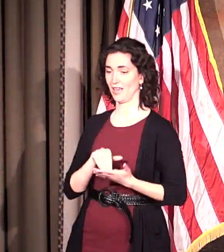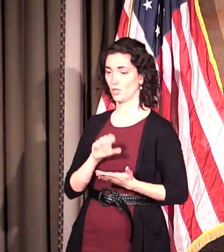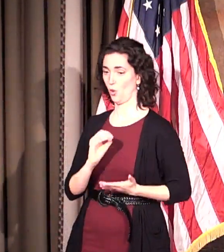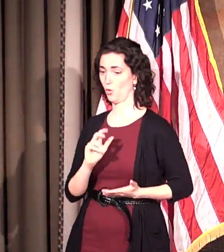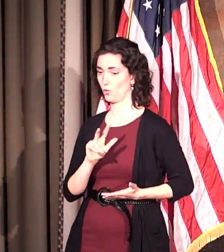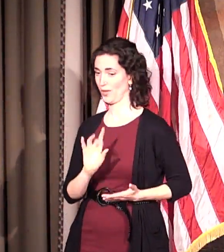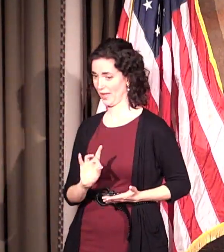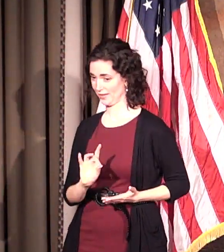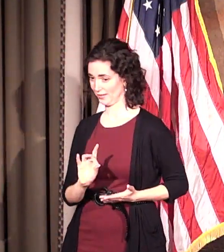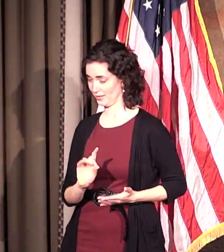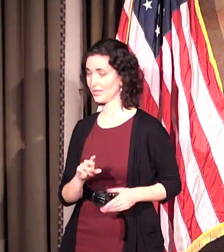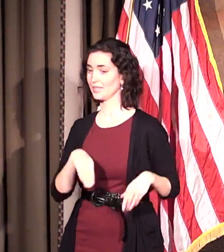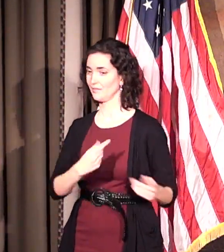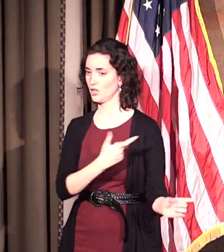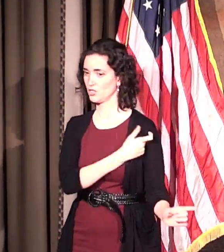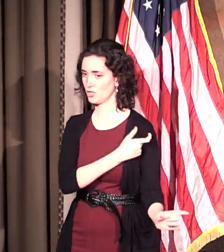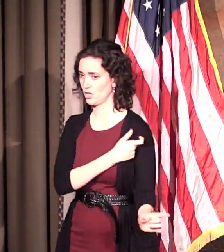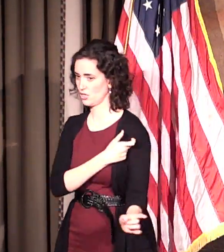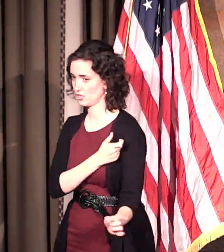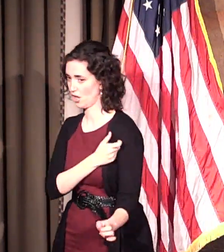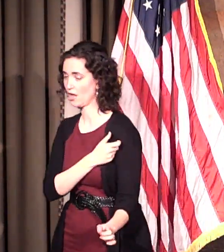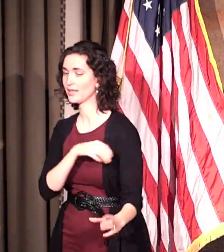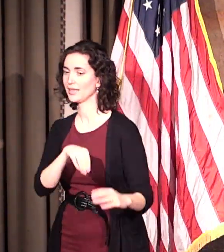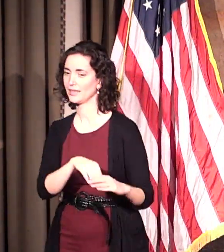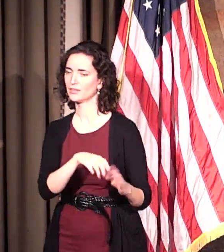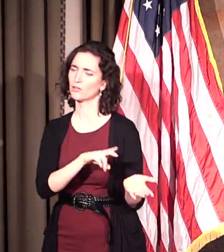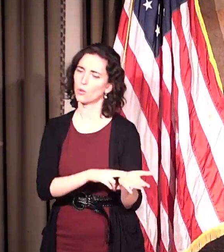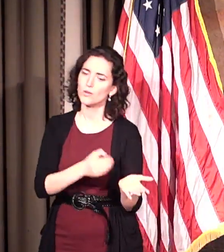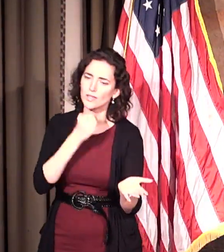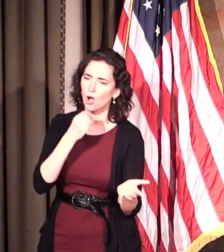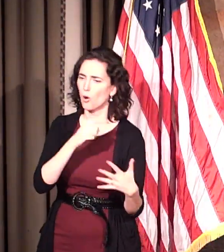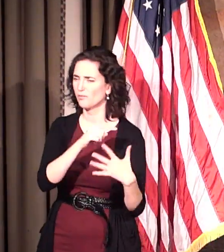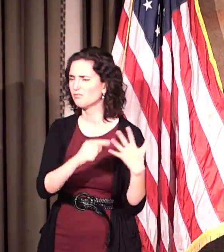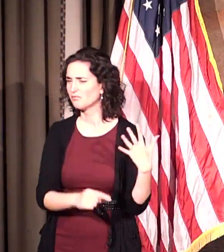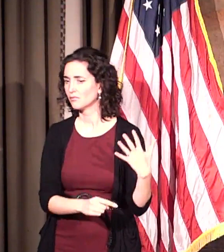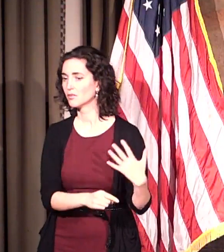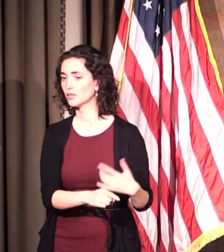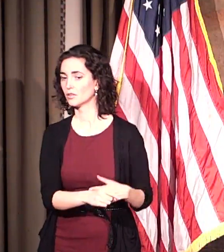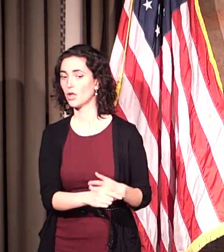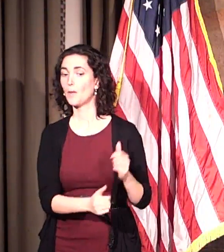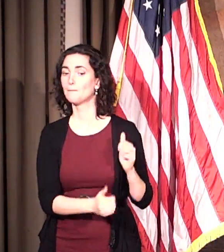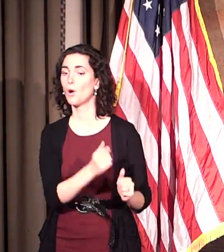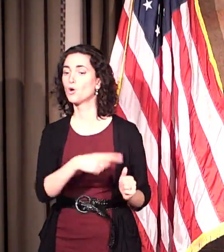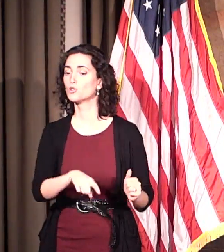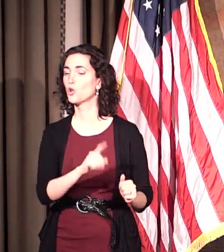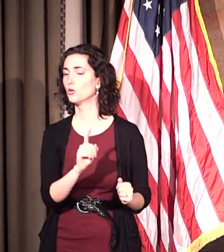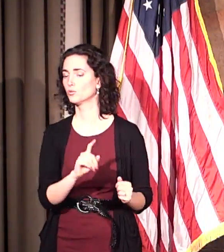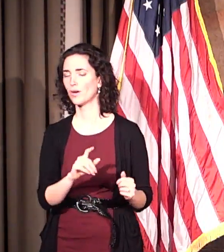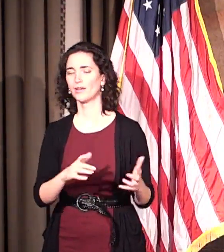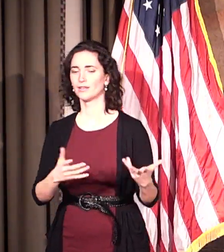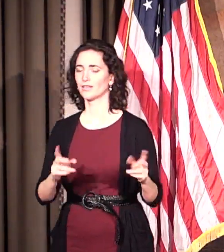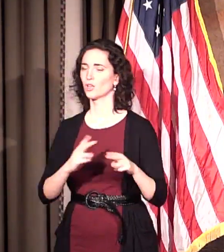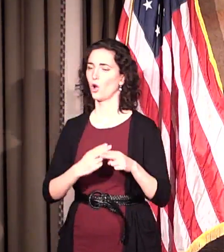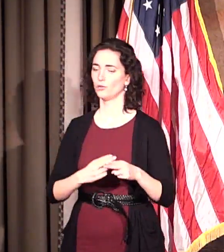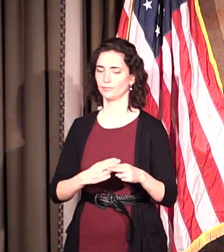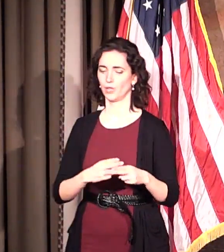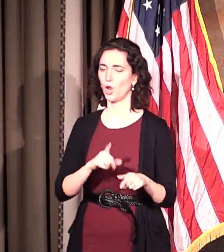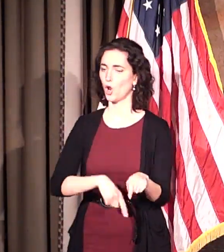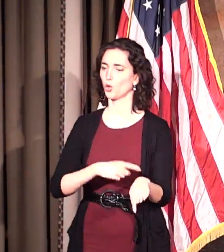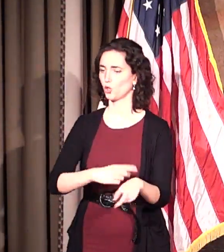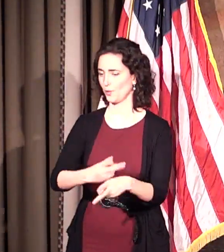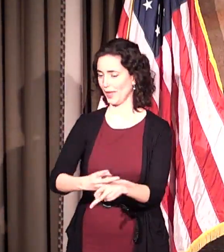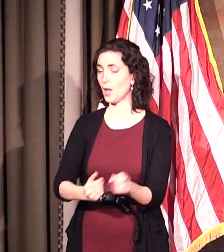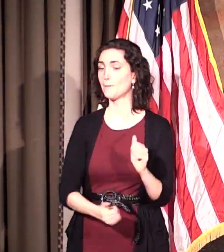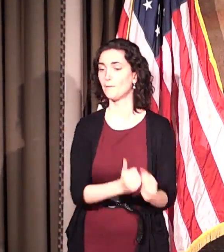28,038 total doses administered in the long-term care partnership program. Overwhelming majority of those are in nursing homes. That breaks down